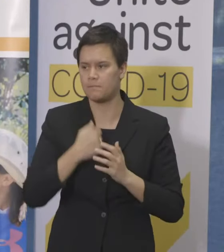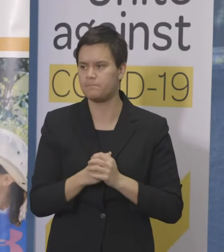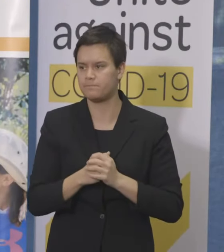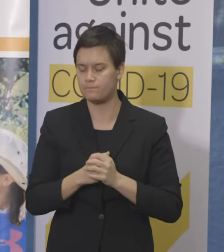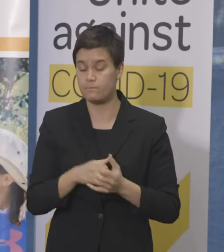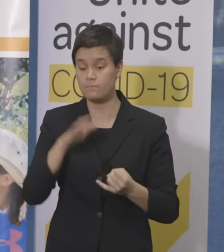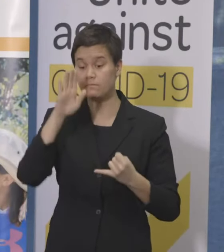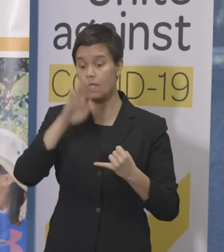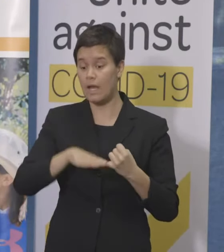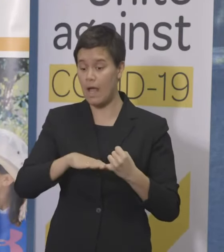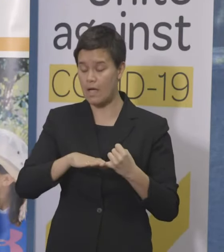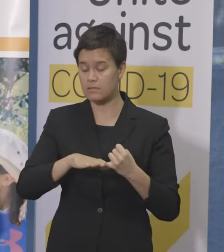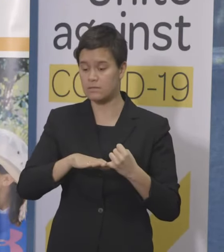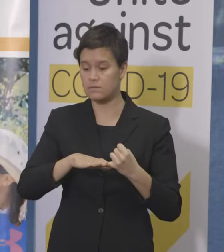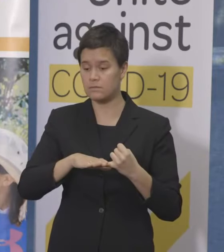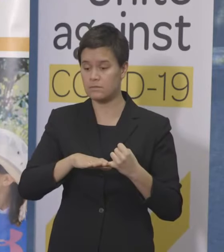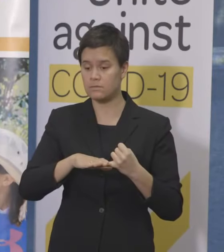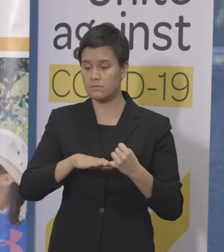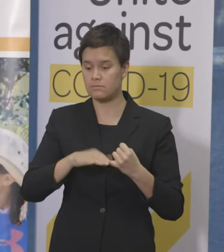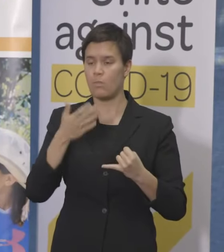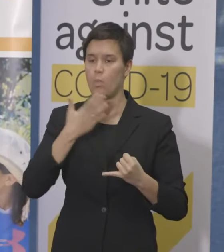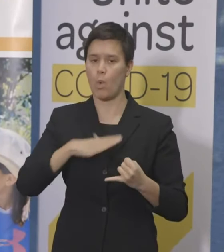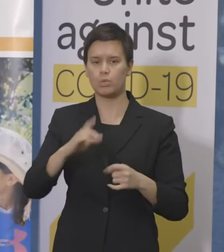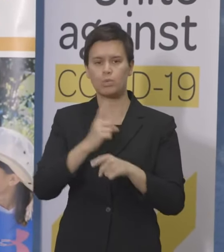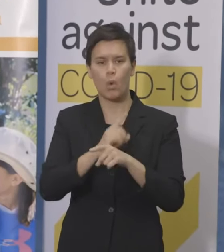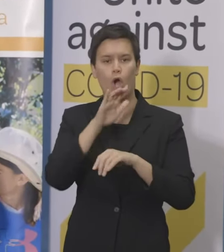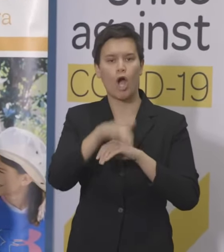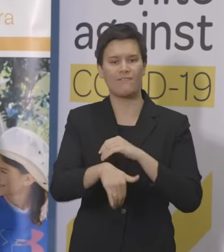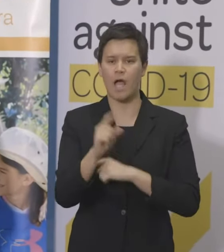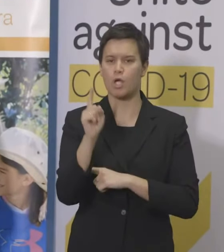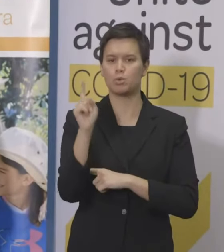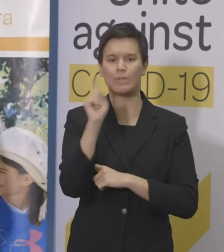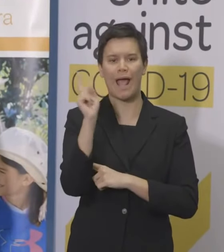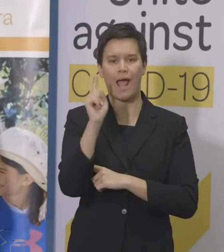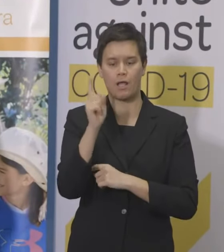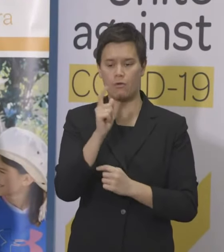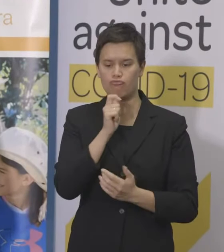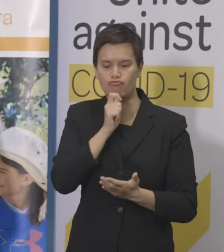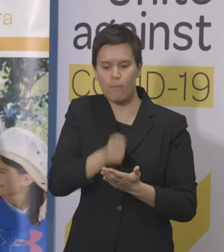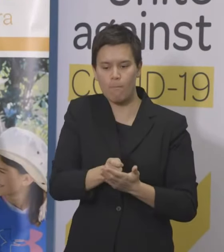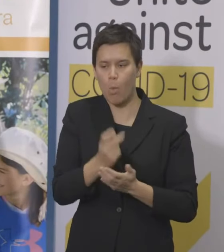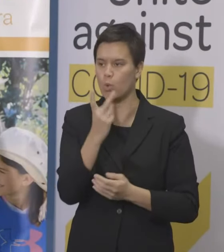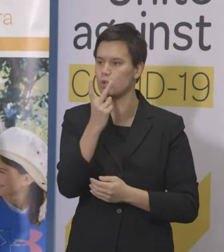And finally, just 2 reviews that have been released today by the Ministry of Health.